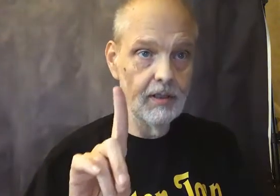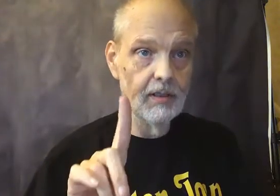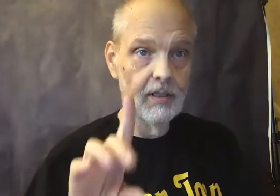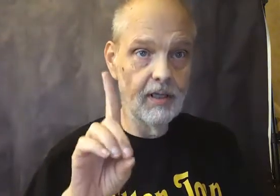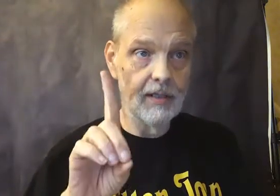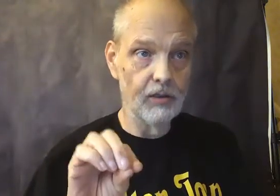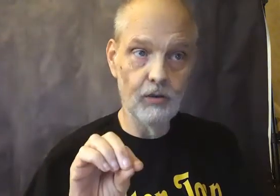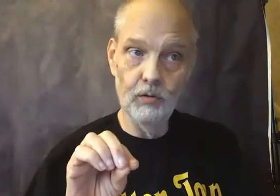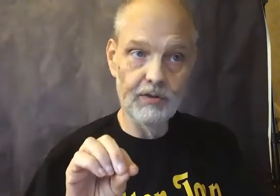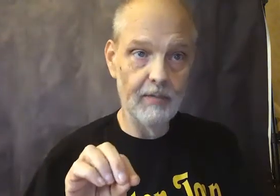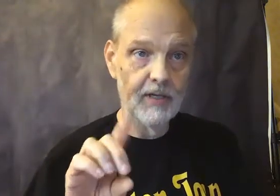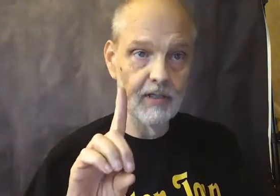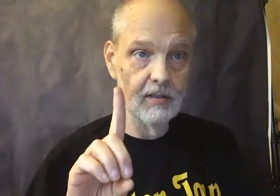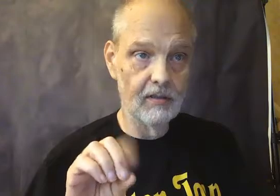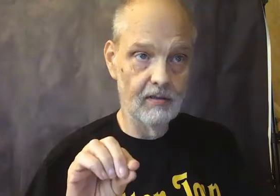Did and do, same thing.